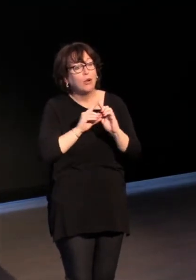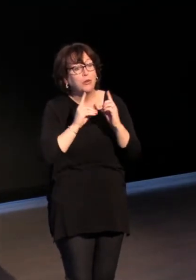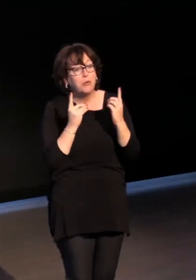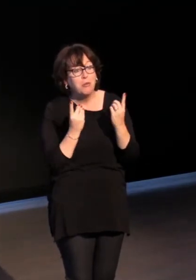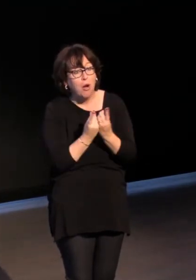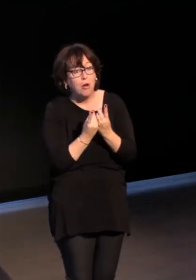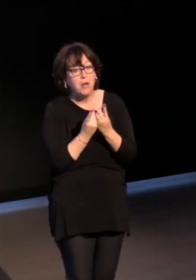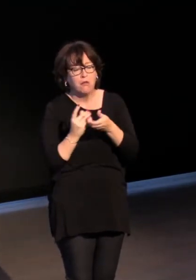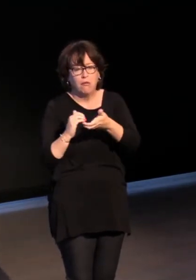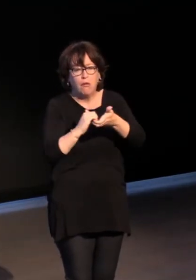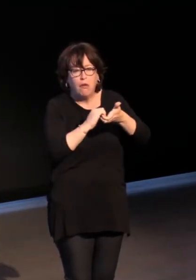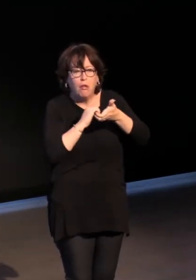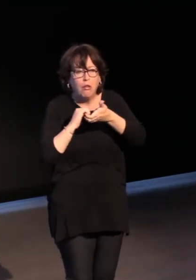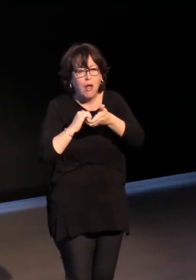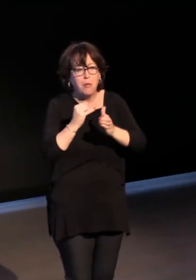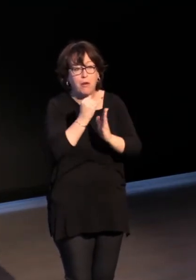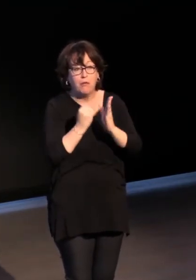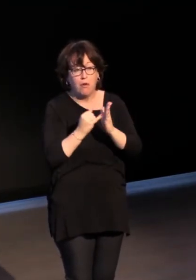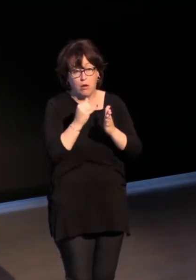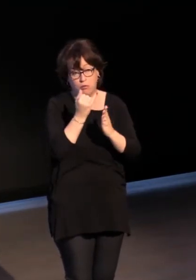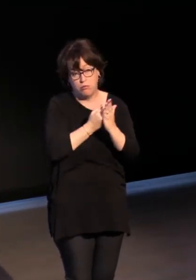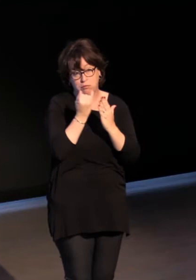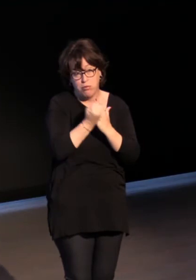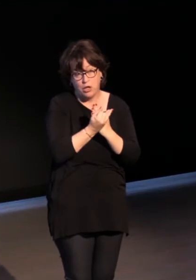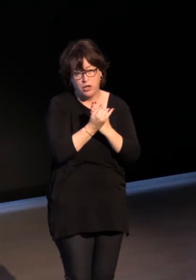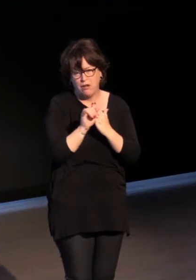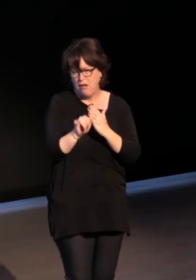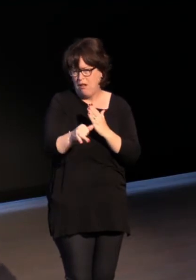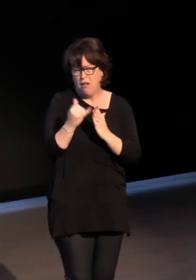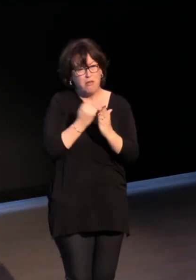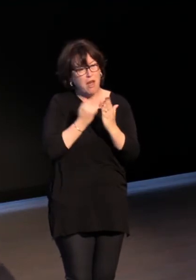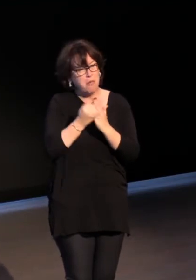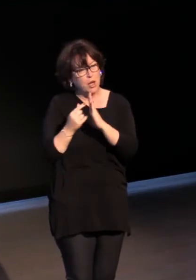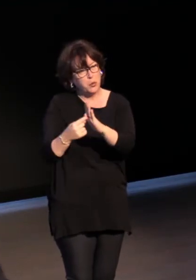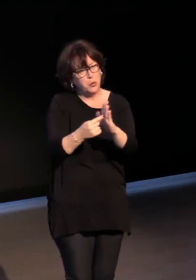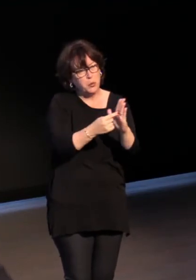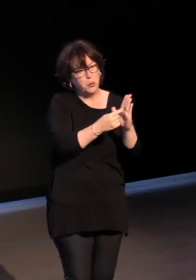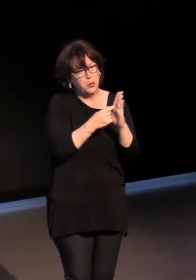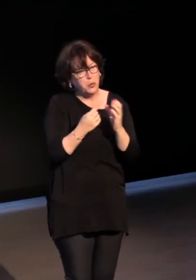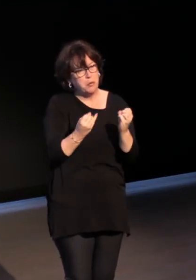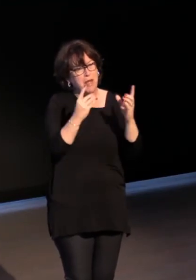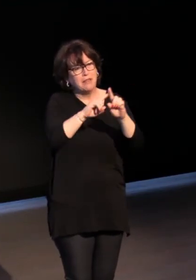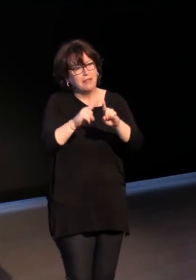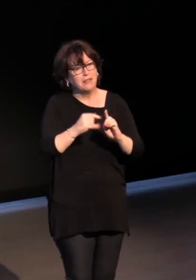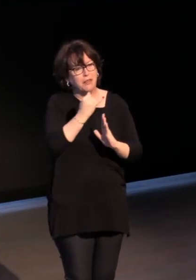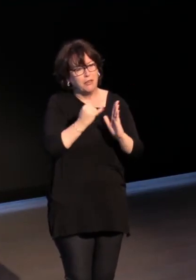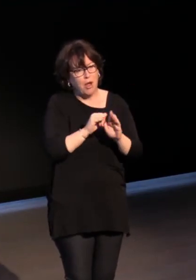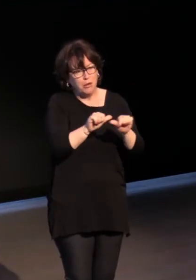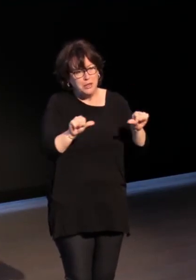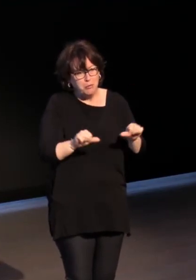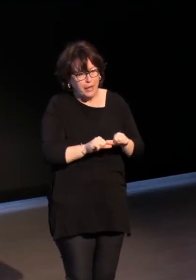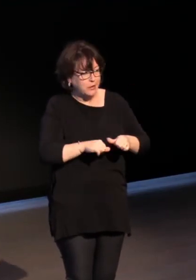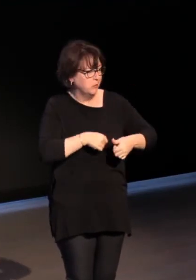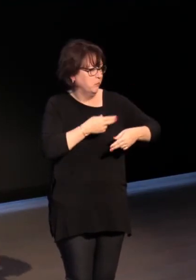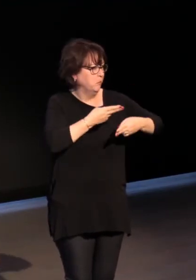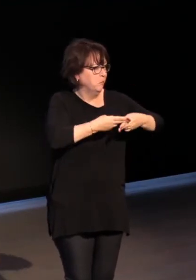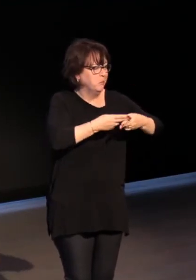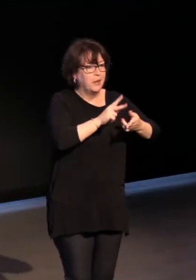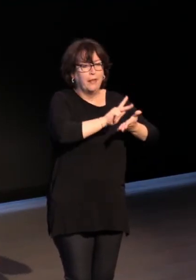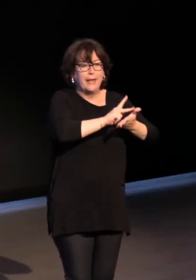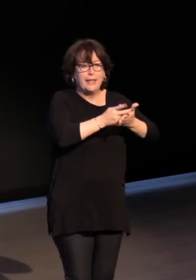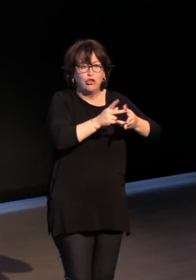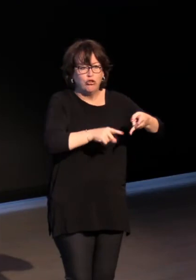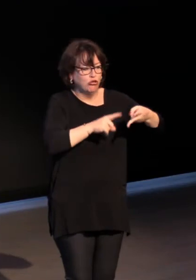a collaborative arts project that has exhibited or appeared at Artist Space, The Kitchen, the Drawing